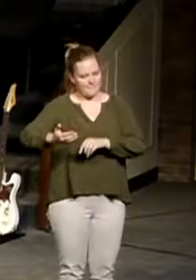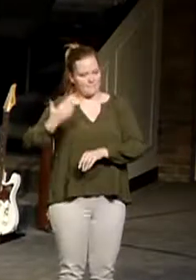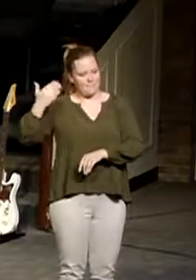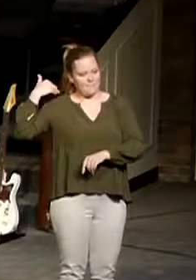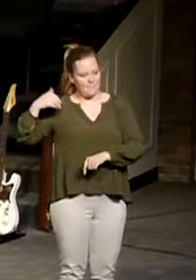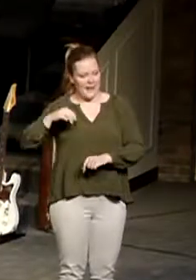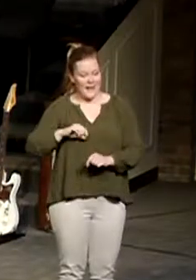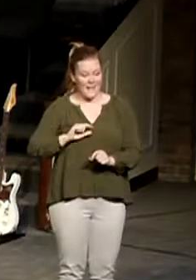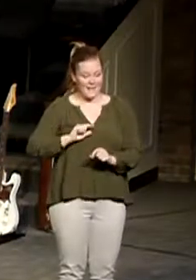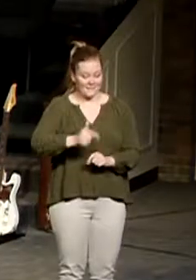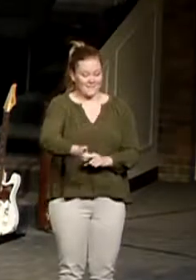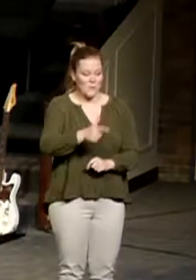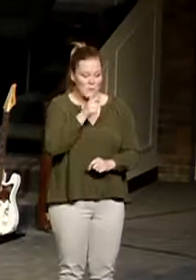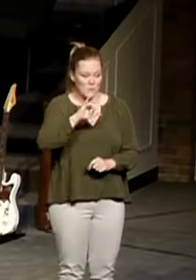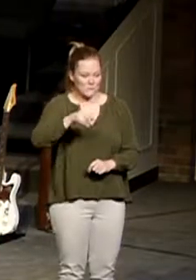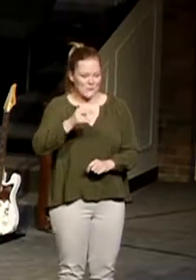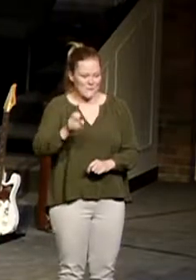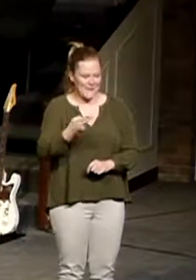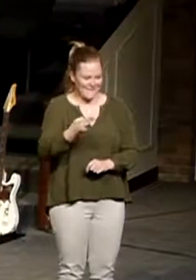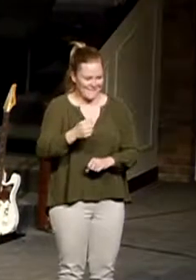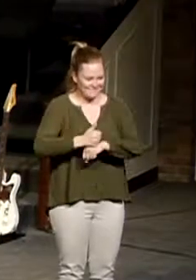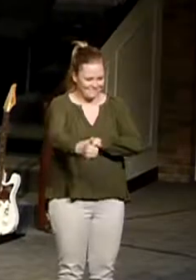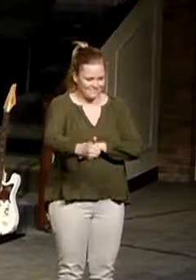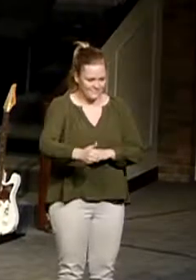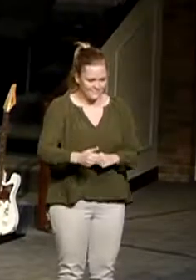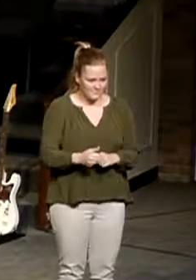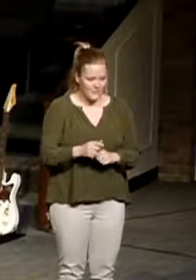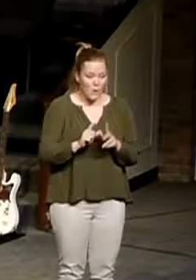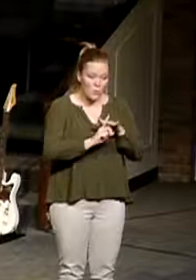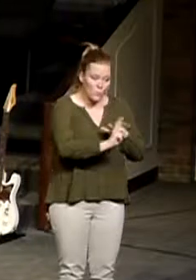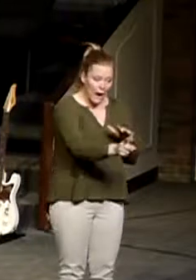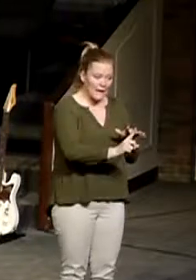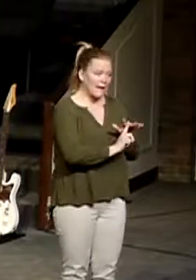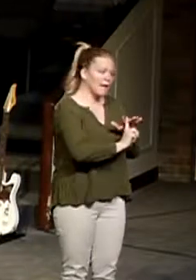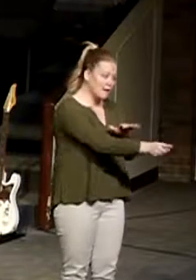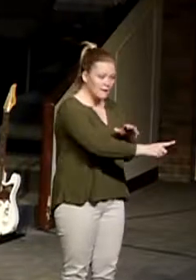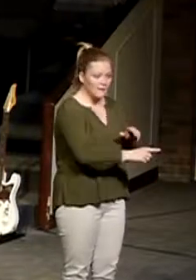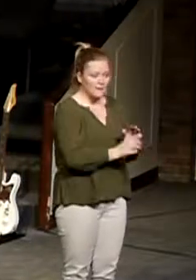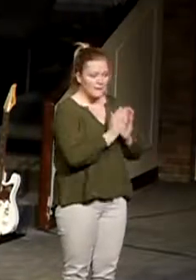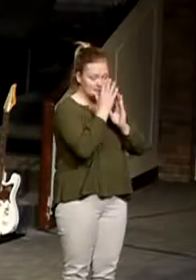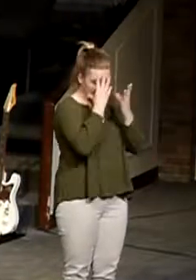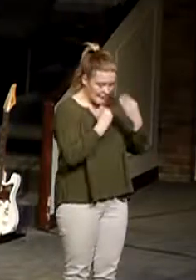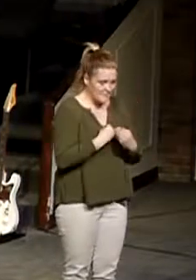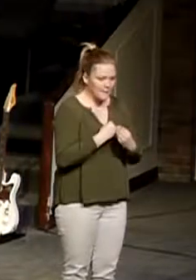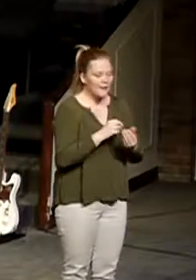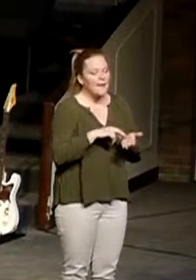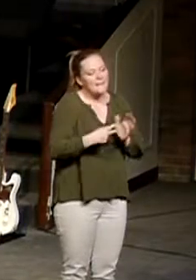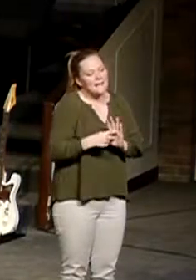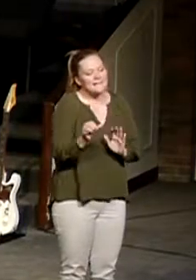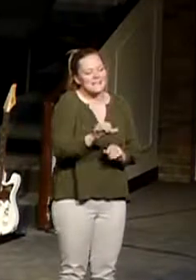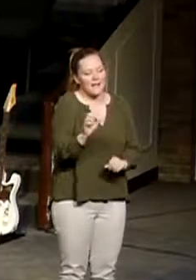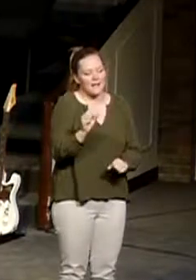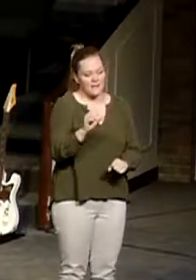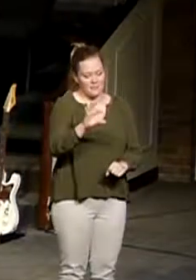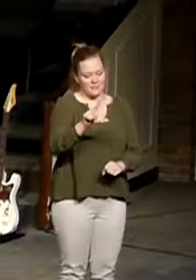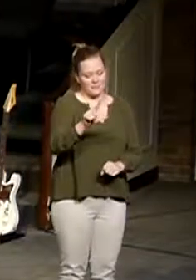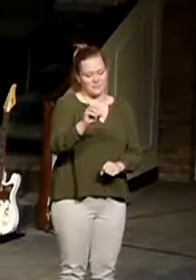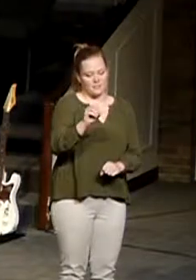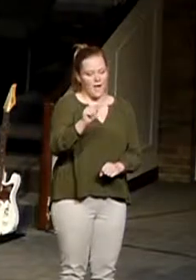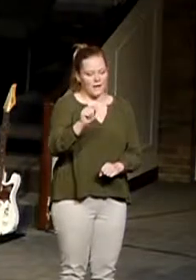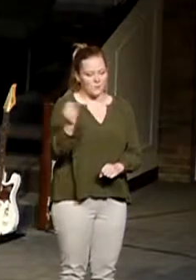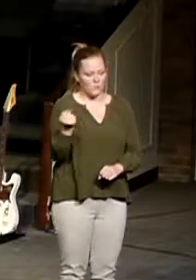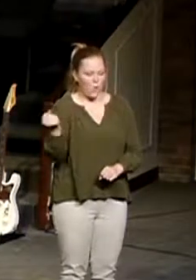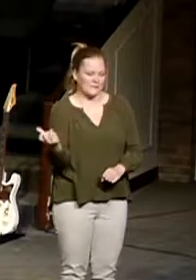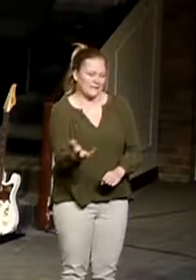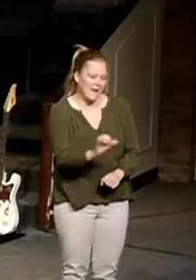Jonah. Running, sleeping, far away in a ship. We're going to roll some dice, basically. And the lot falls to you. And they